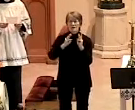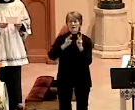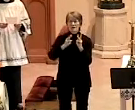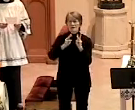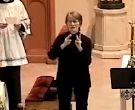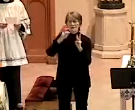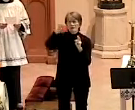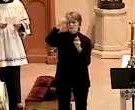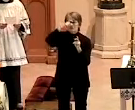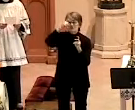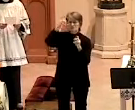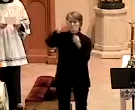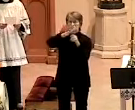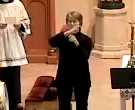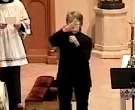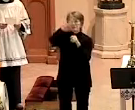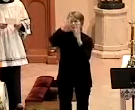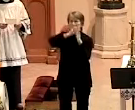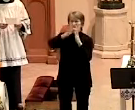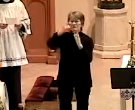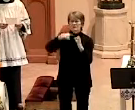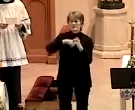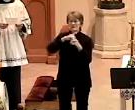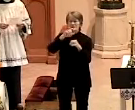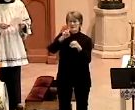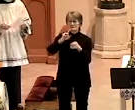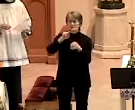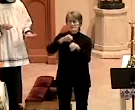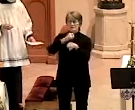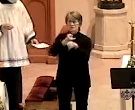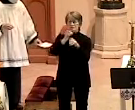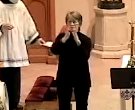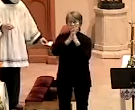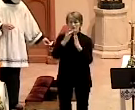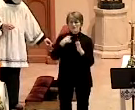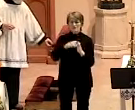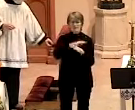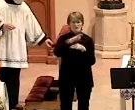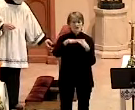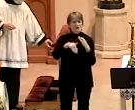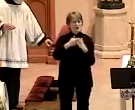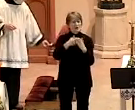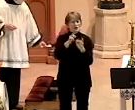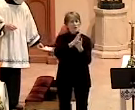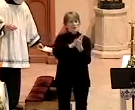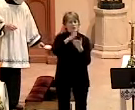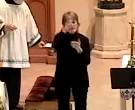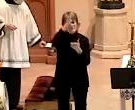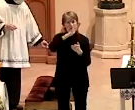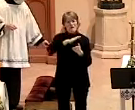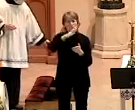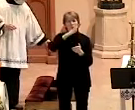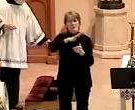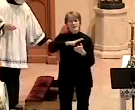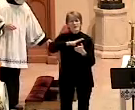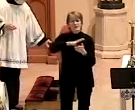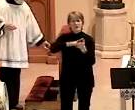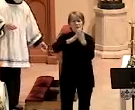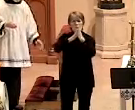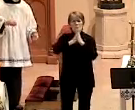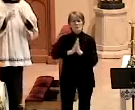Saint Joseph, our patron saint, pray for us. All holy men and women, pray for